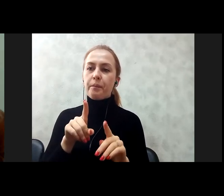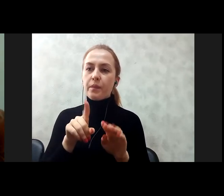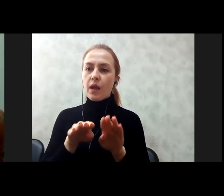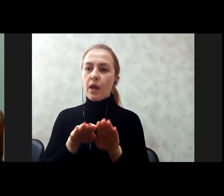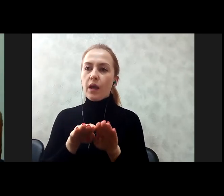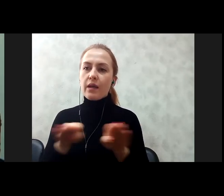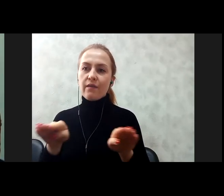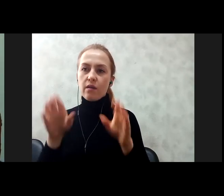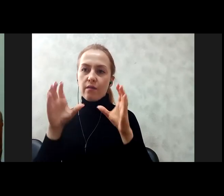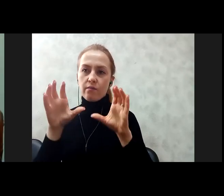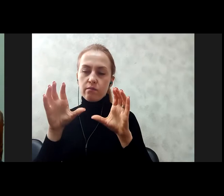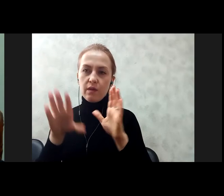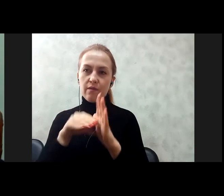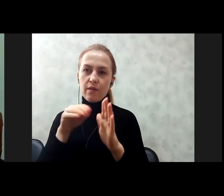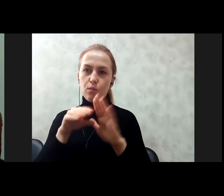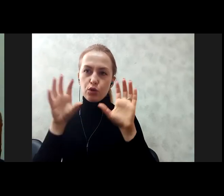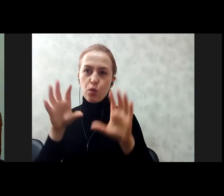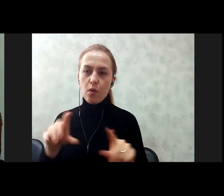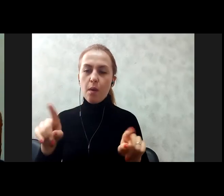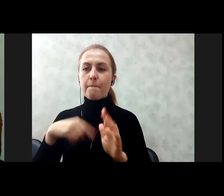the level of regulation